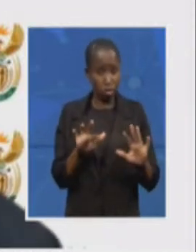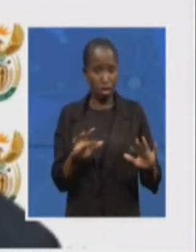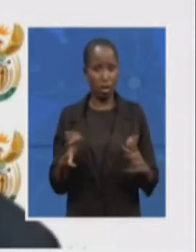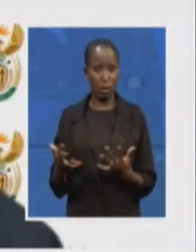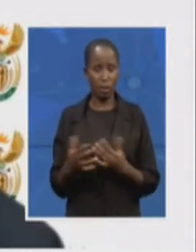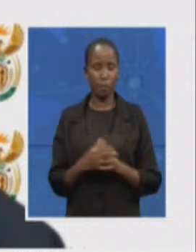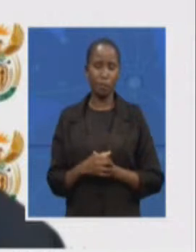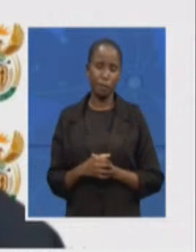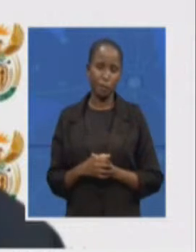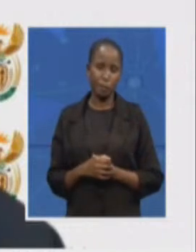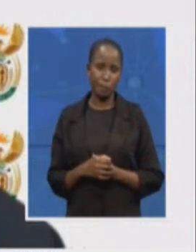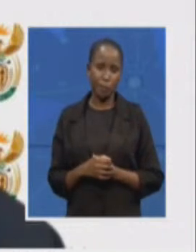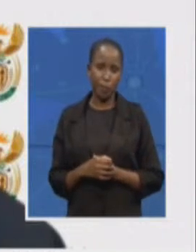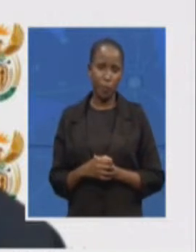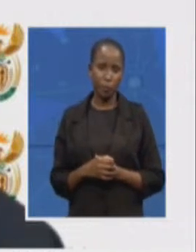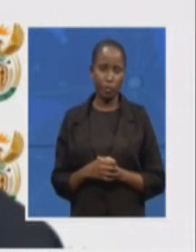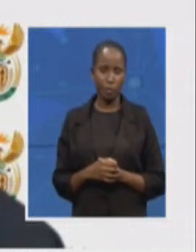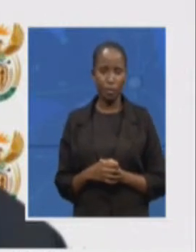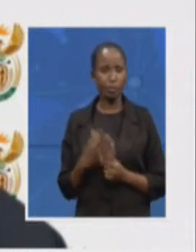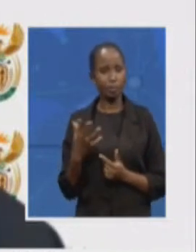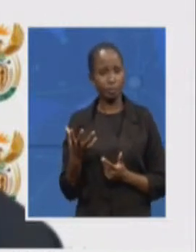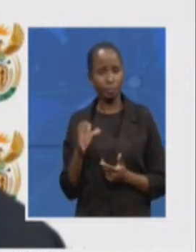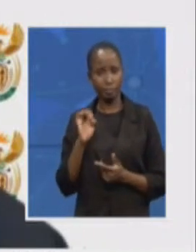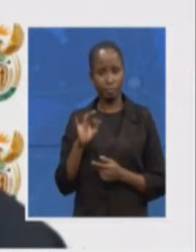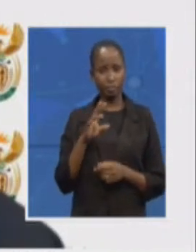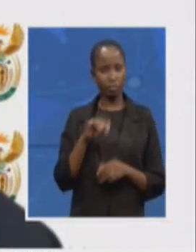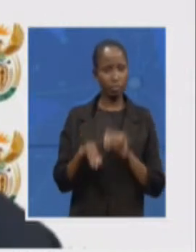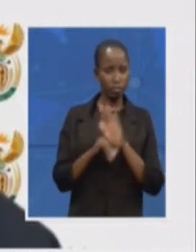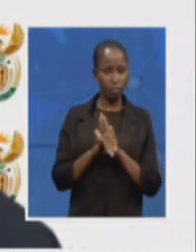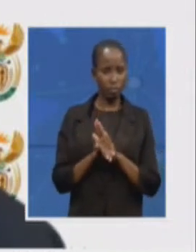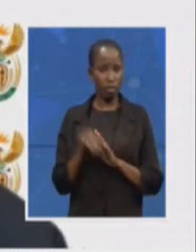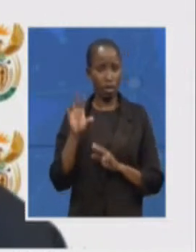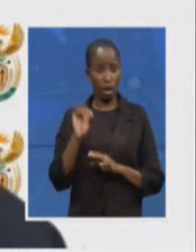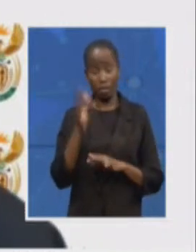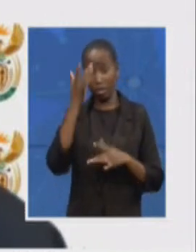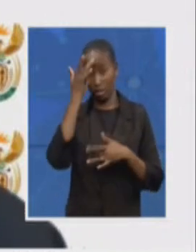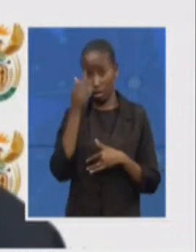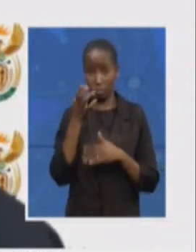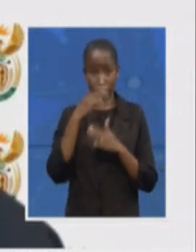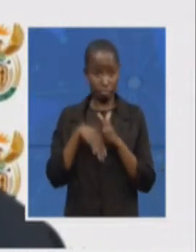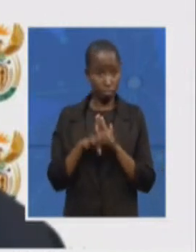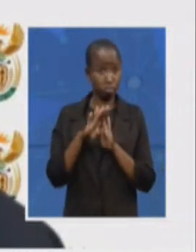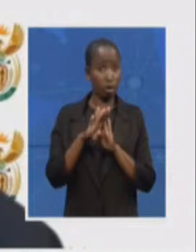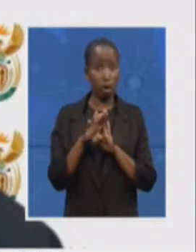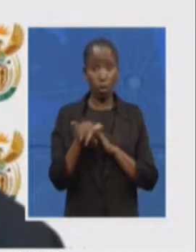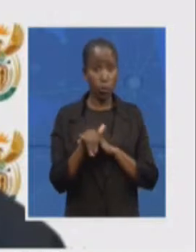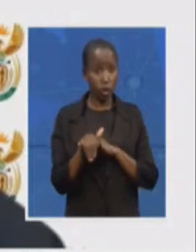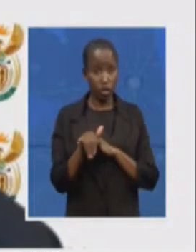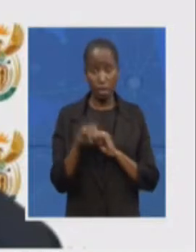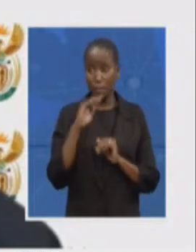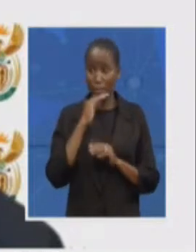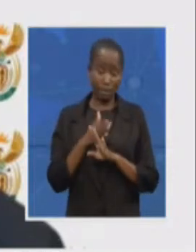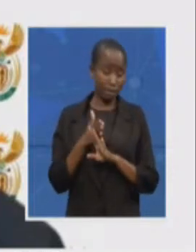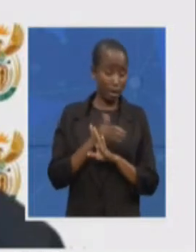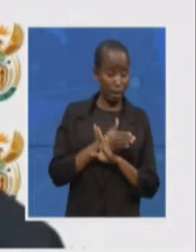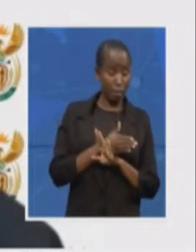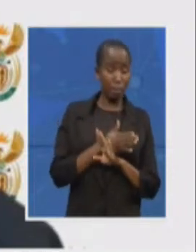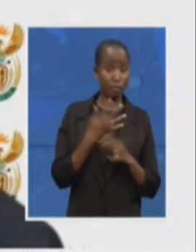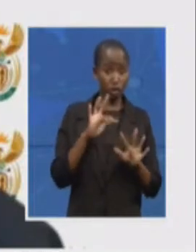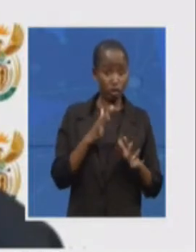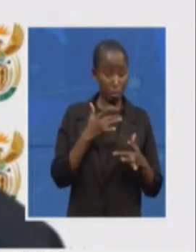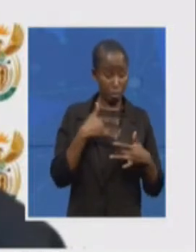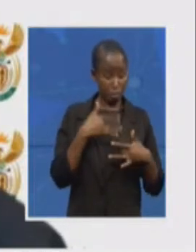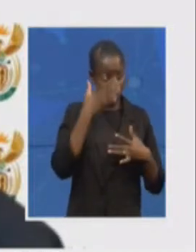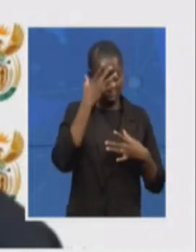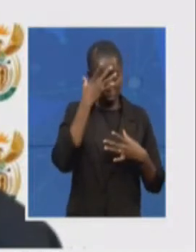reinfection for those who had already been infected before, and including also breakthrough infections for those